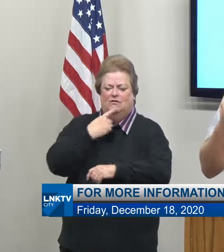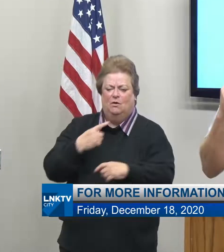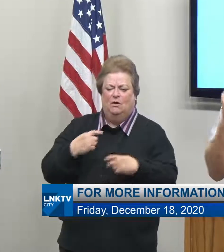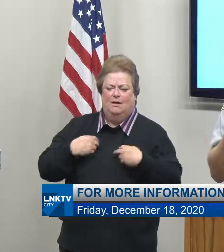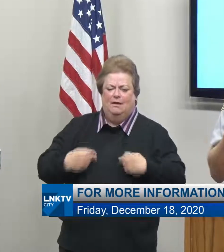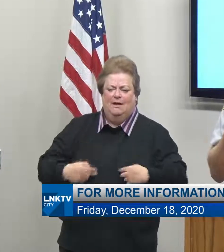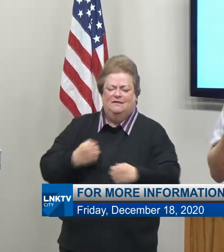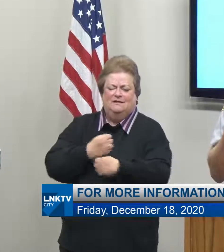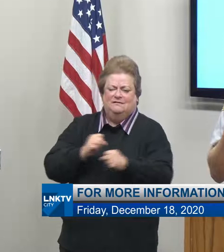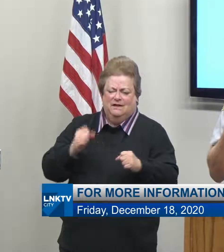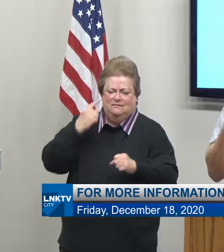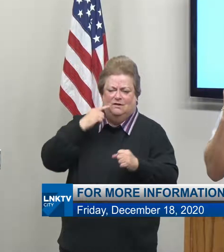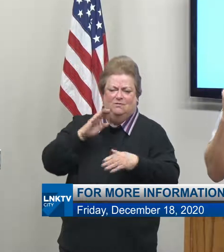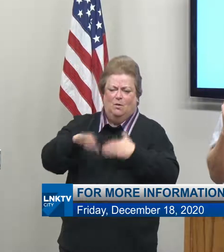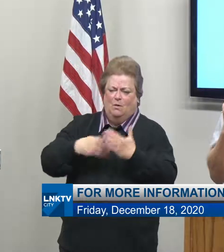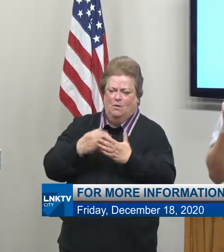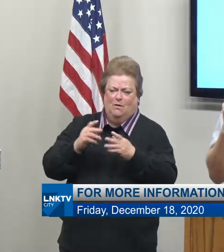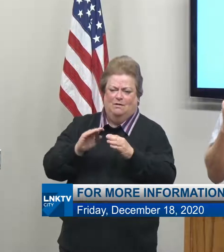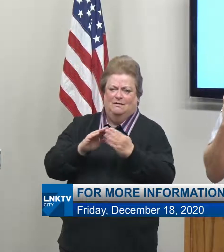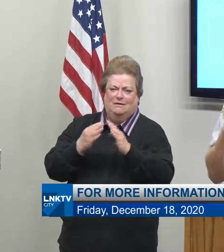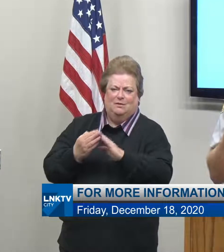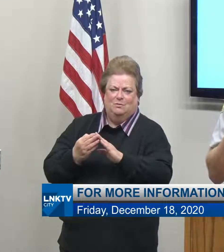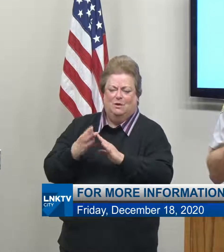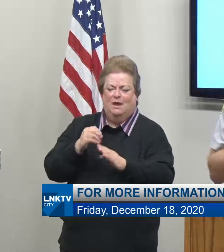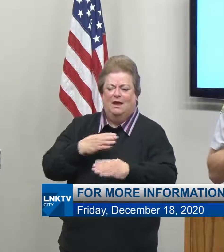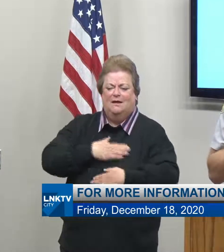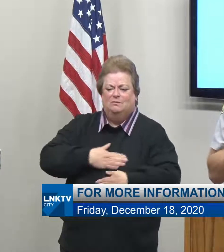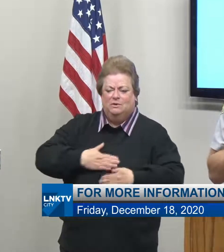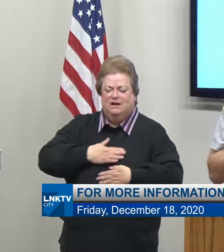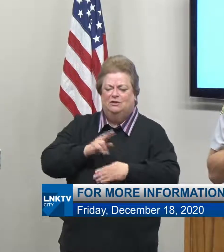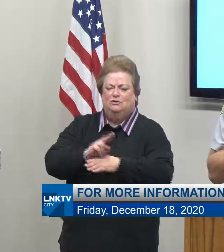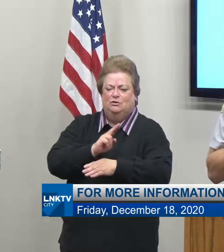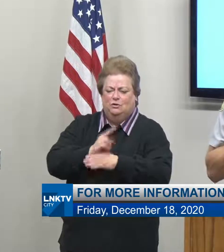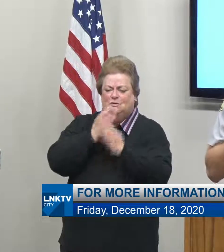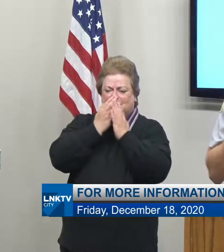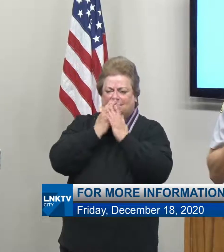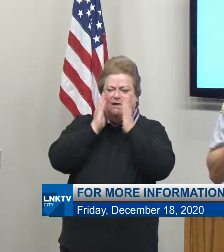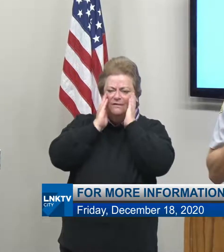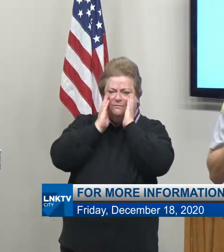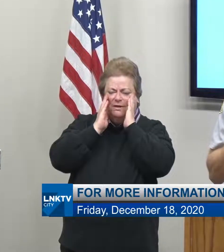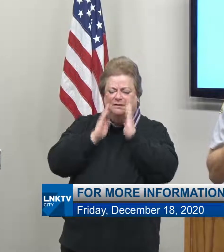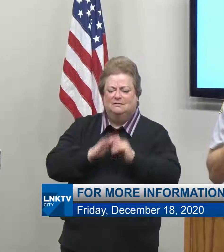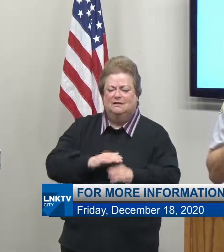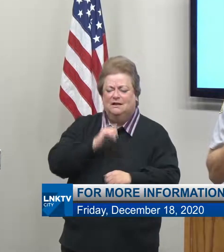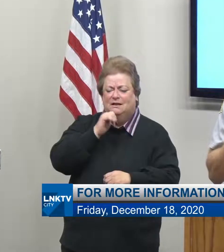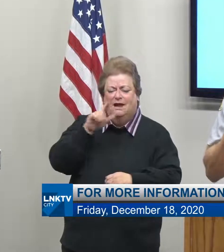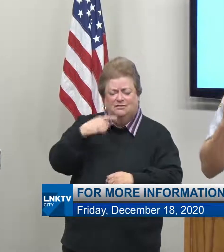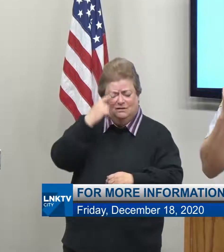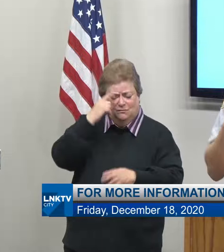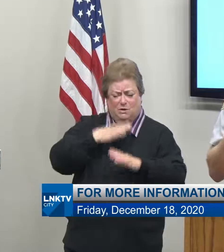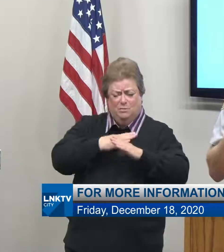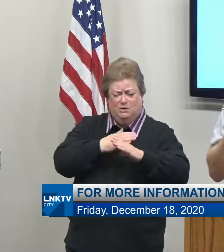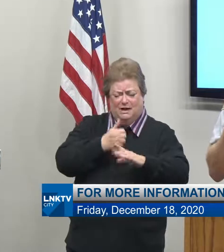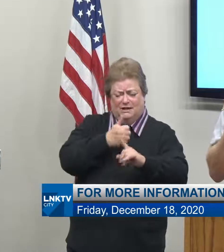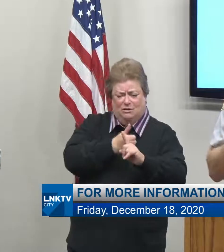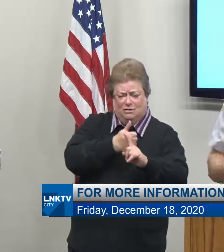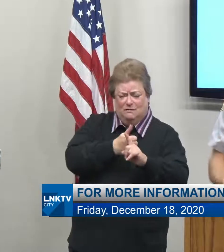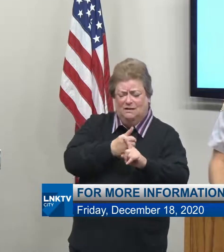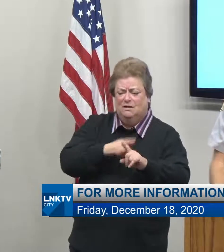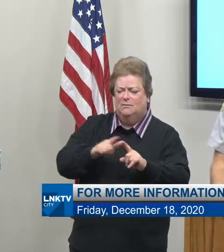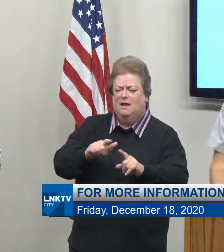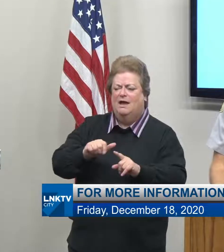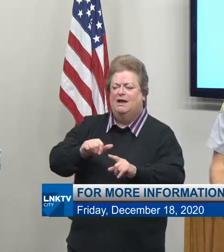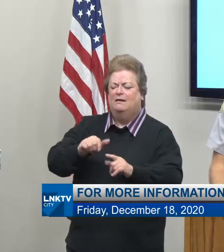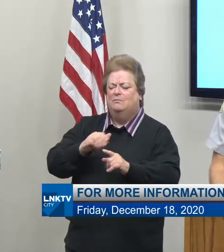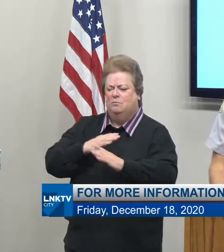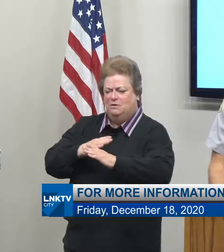community. And please remember, please consider wearing a face covering, not only to protect yourself, but to protect the most